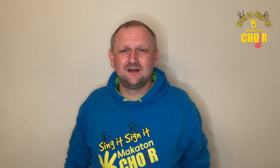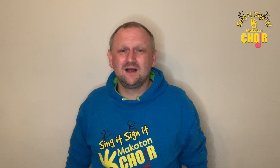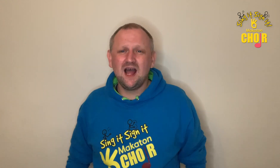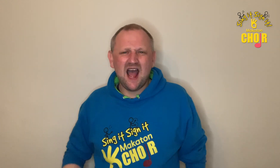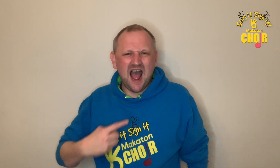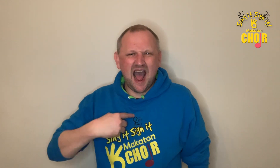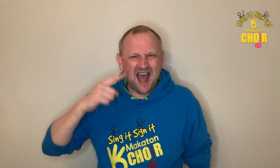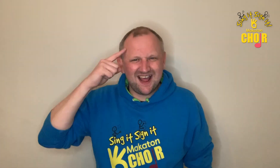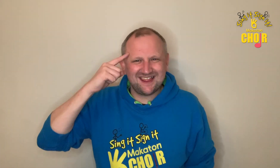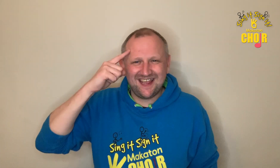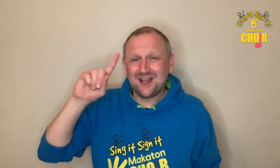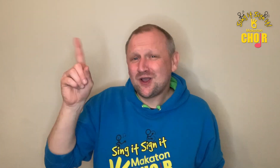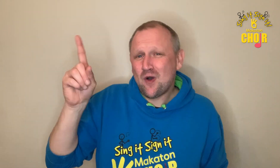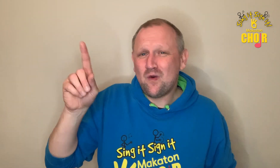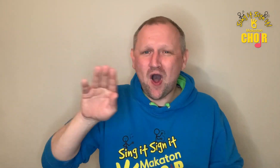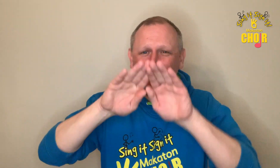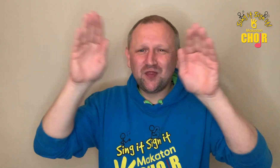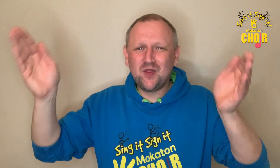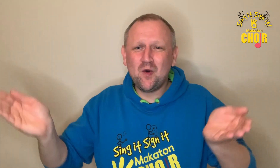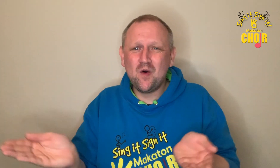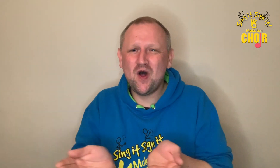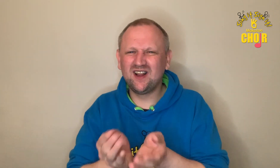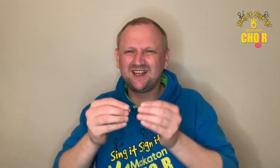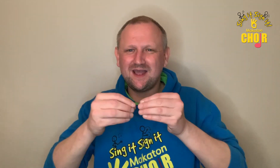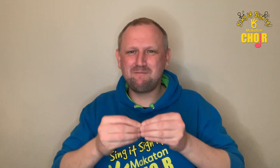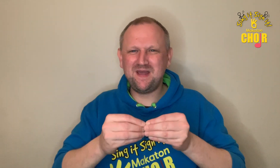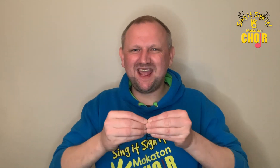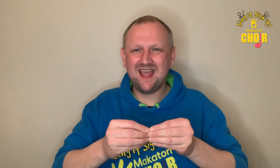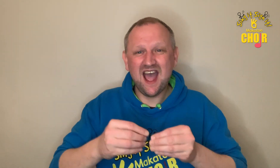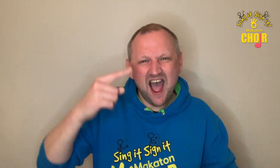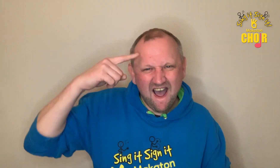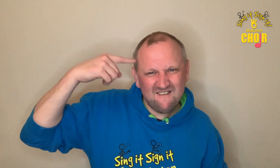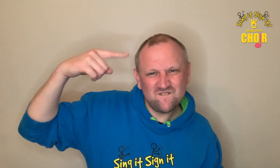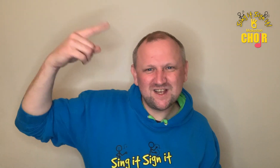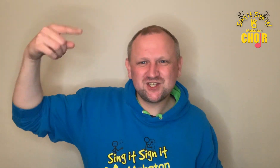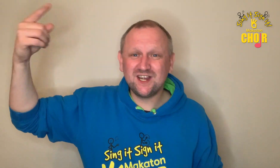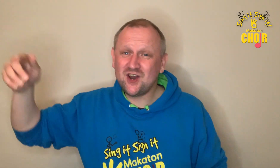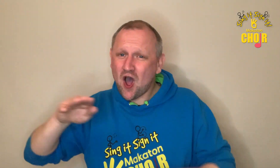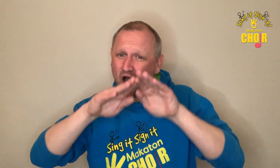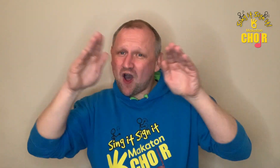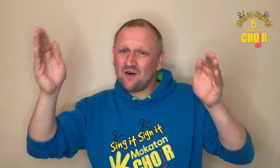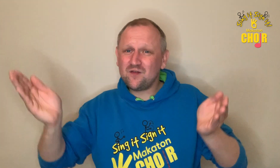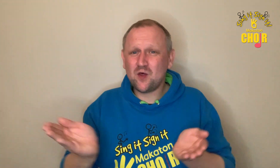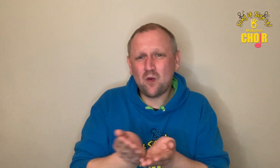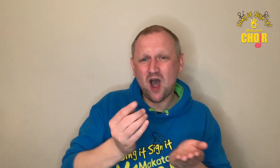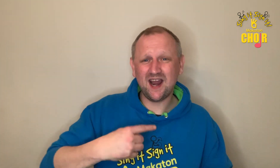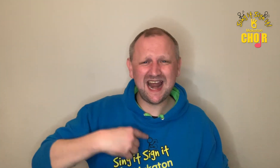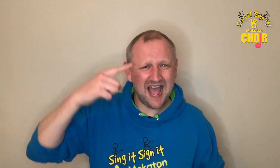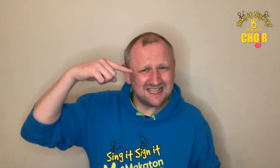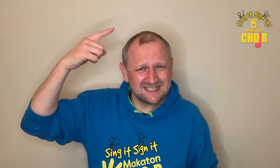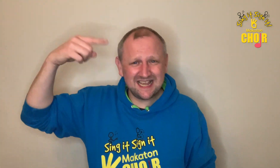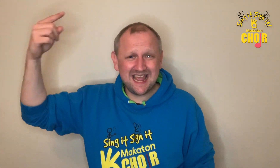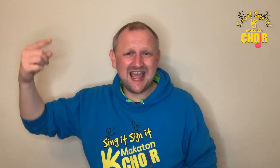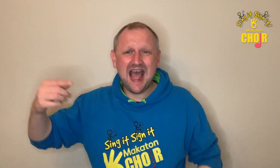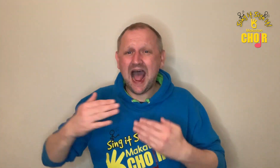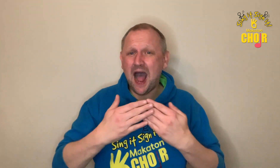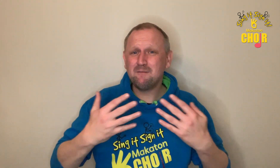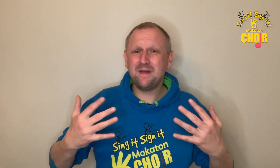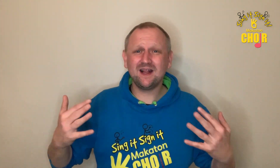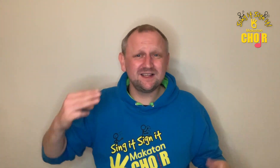I think of what the world could be A vision of the one I see A million